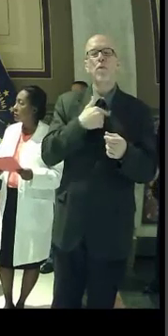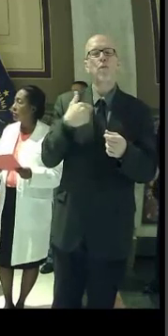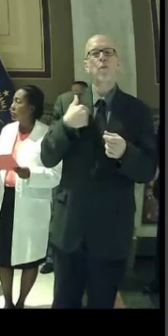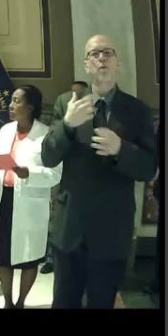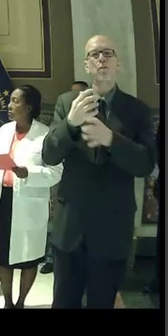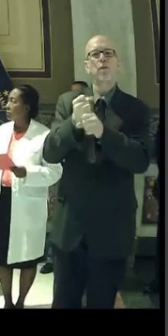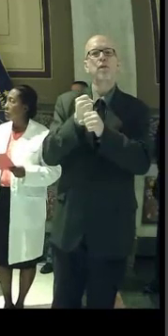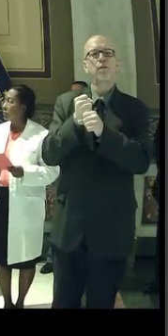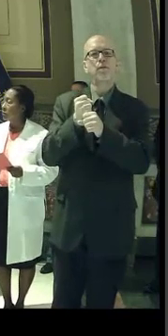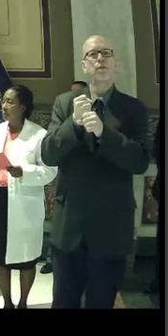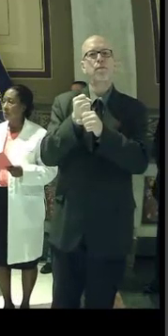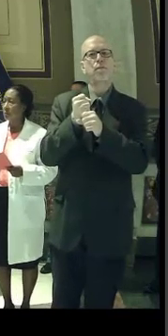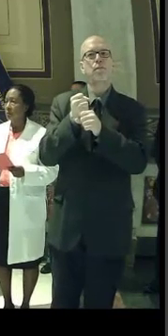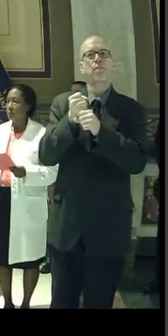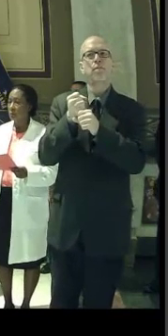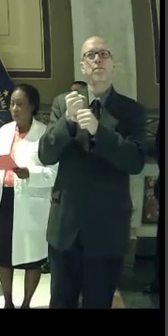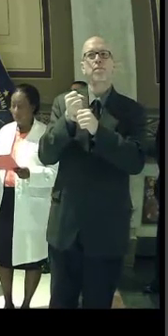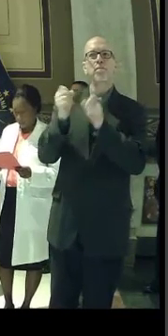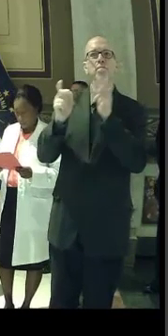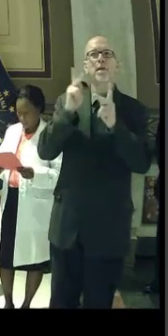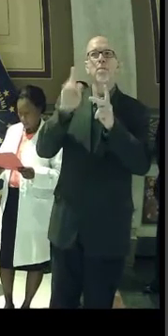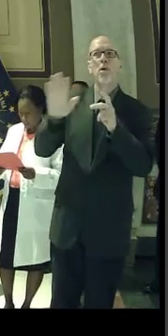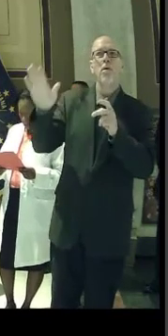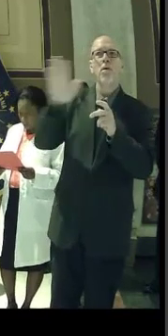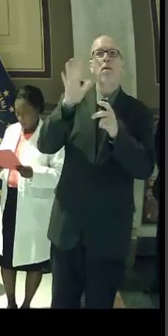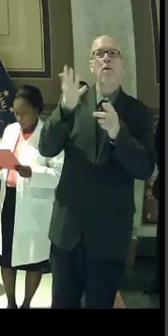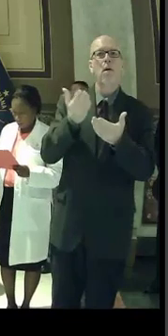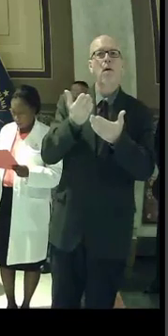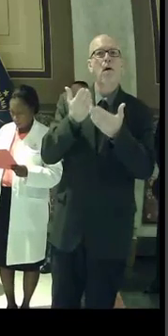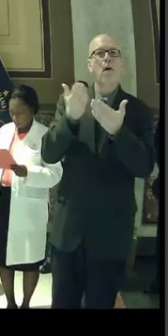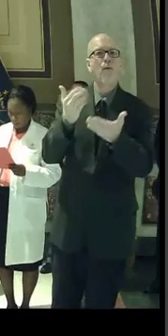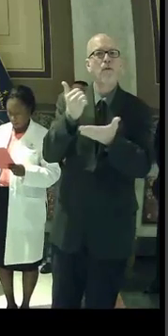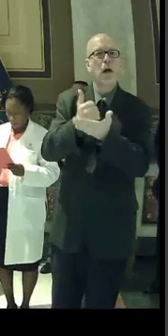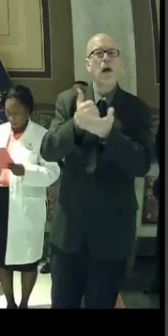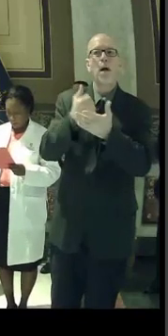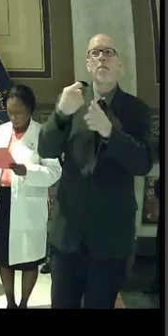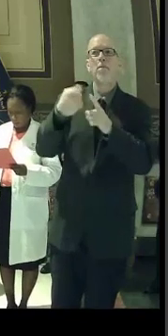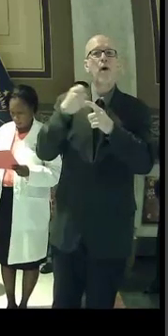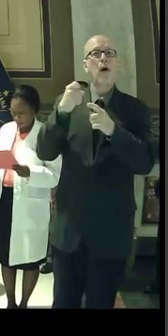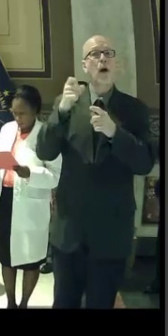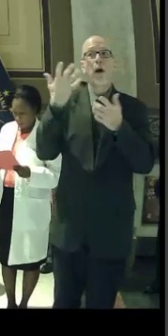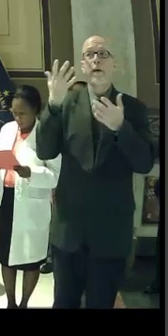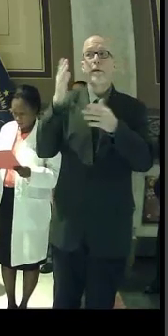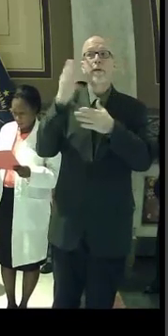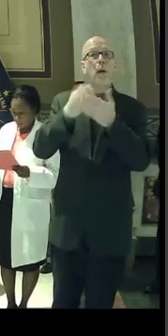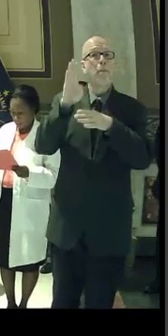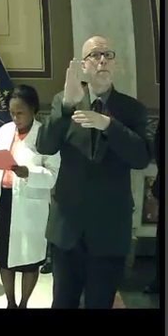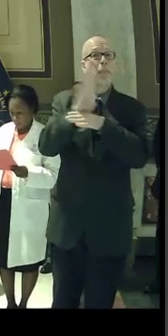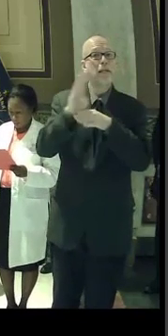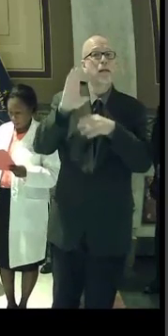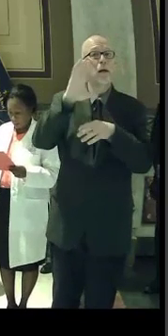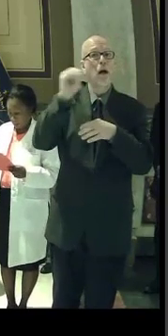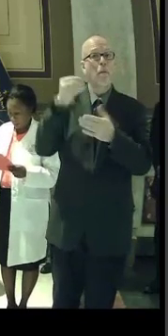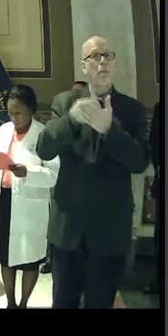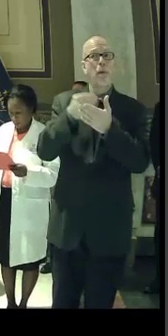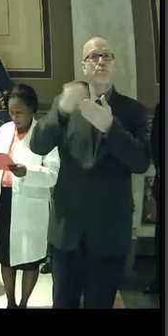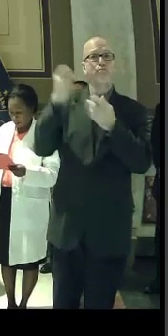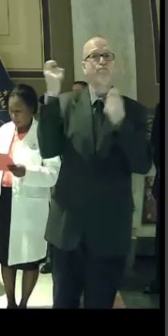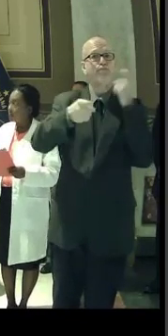received offers of help from the philanthropic community, from the business sector, from